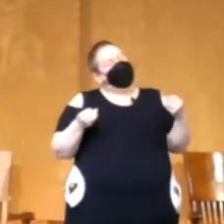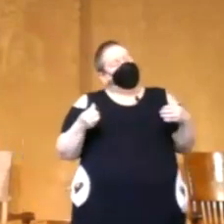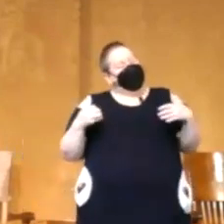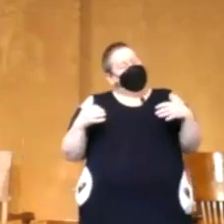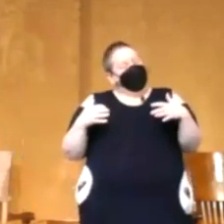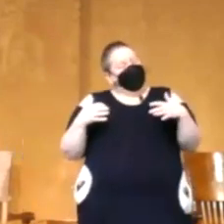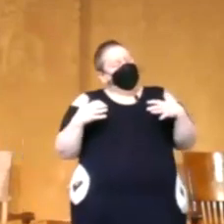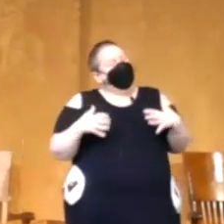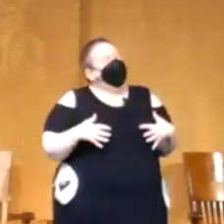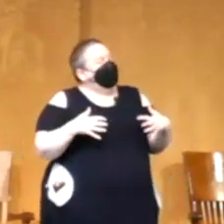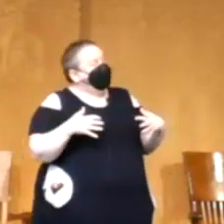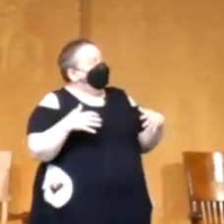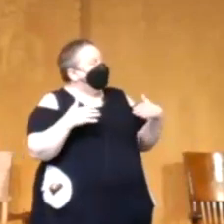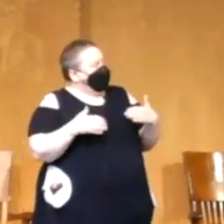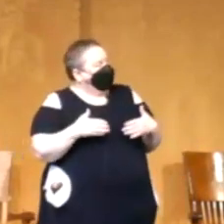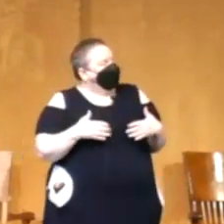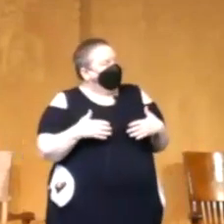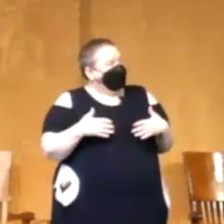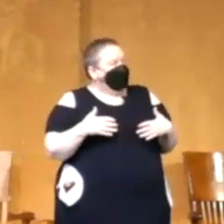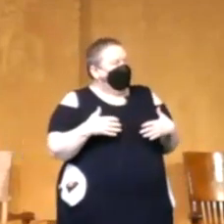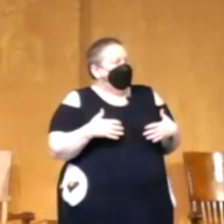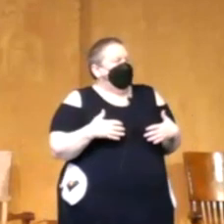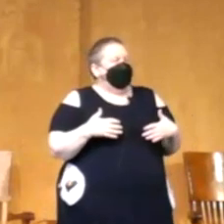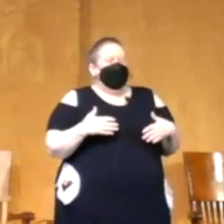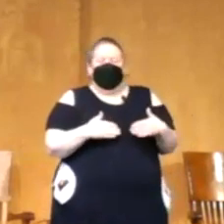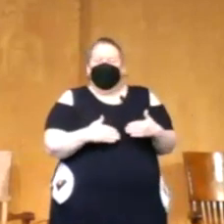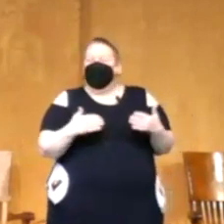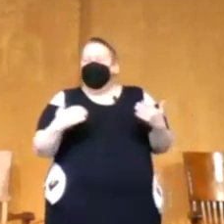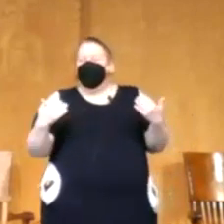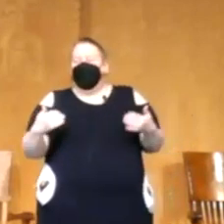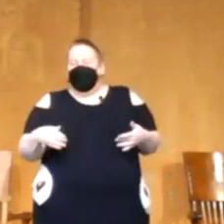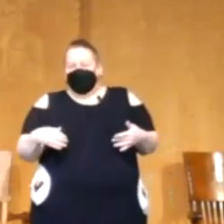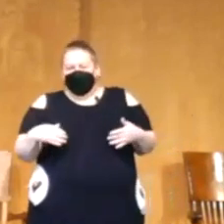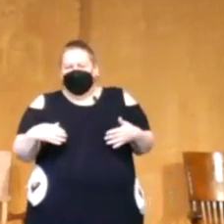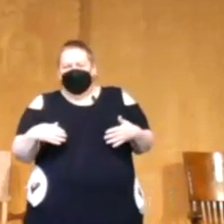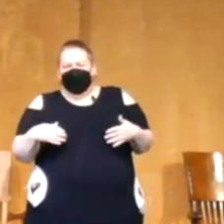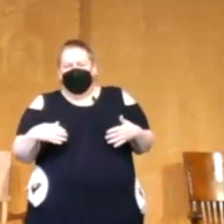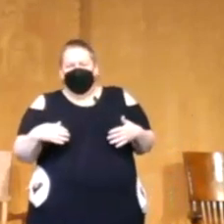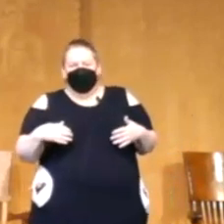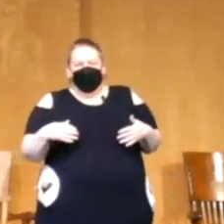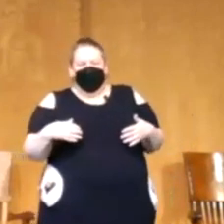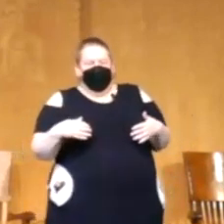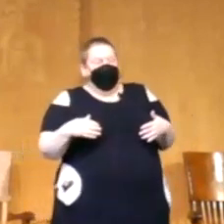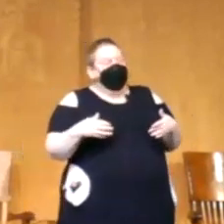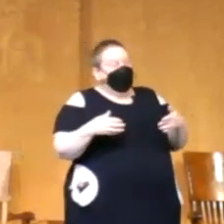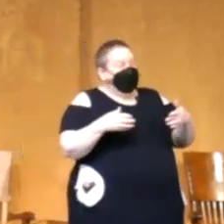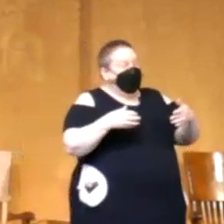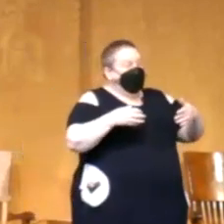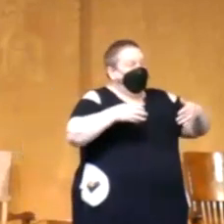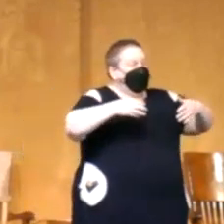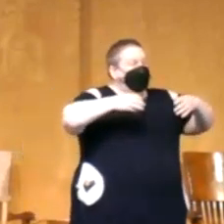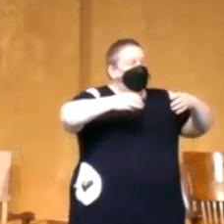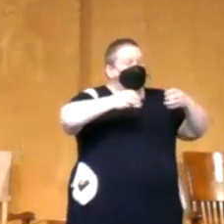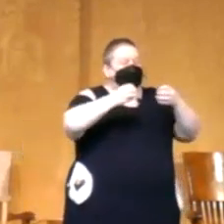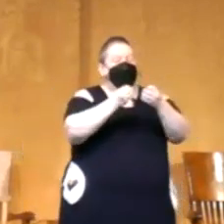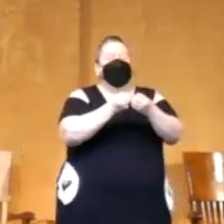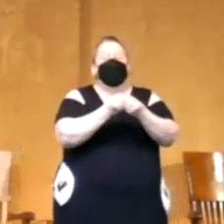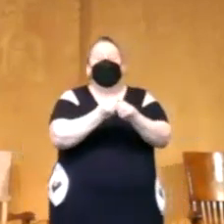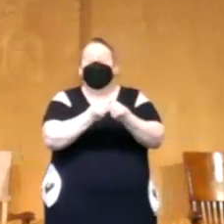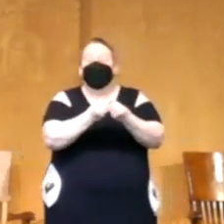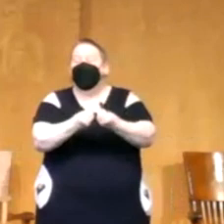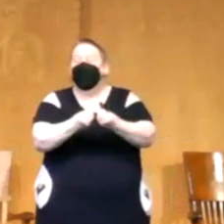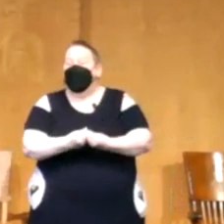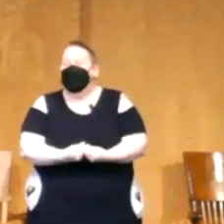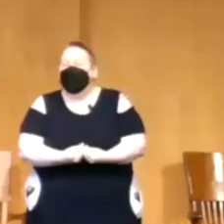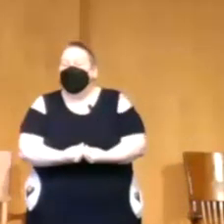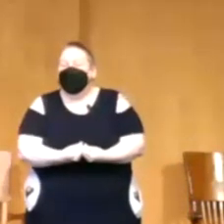actually very few circumstances in our lives where something being in its